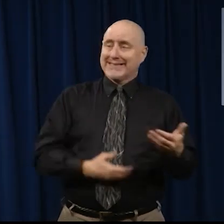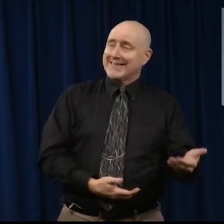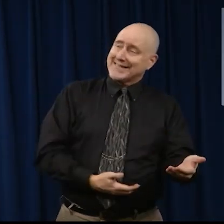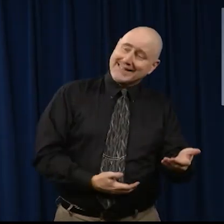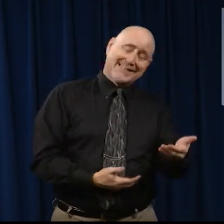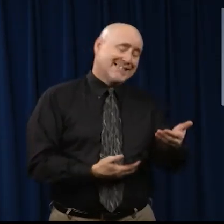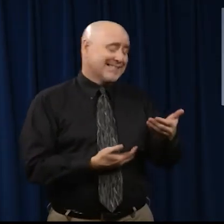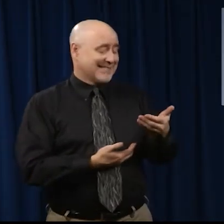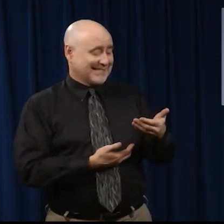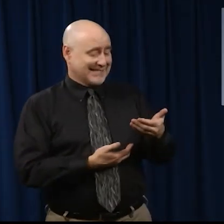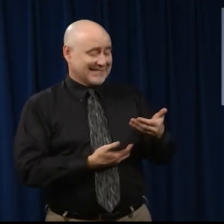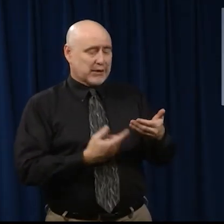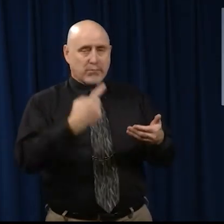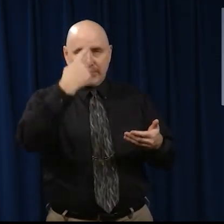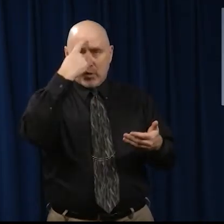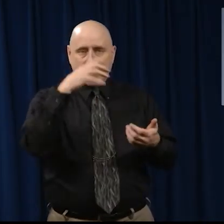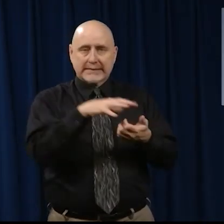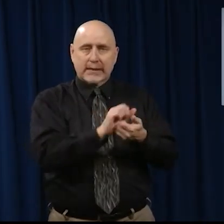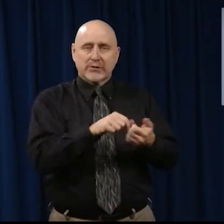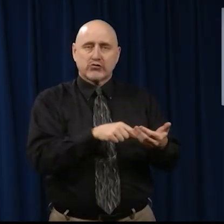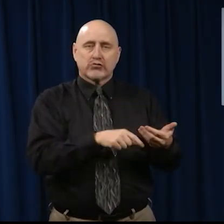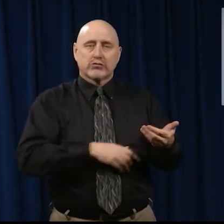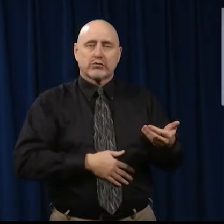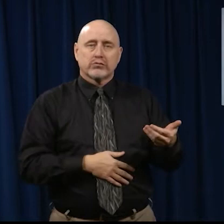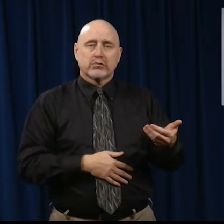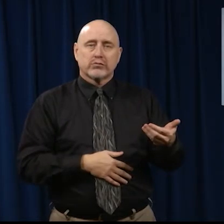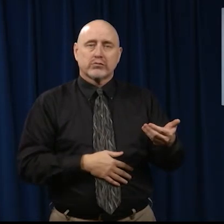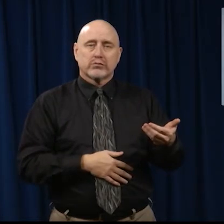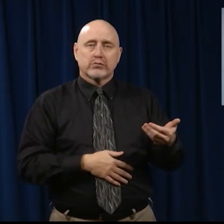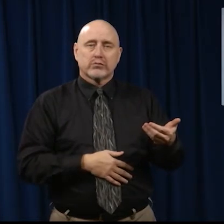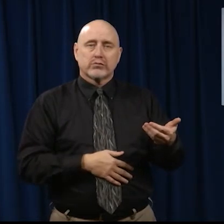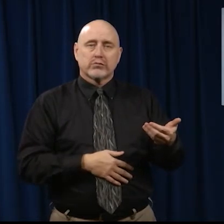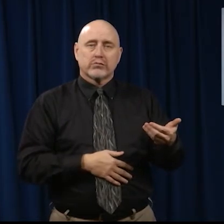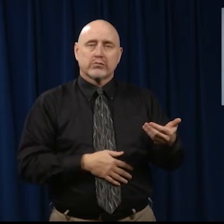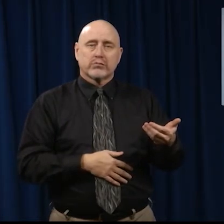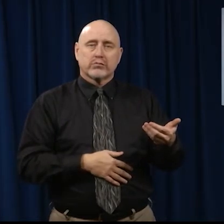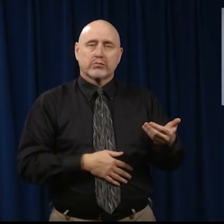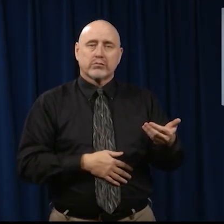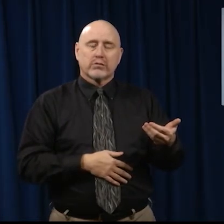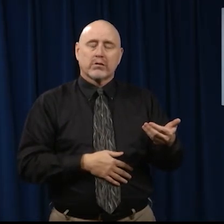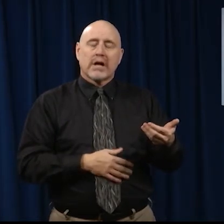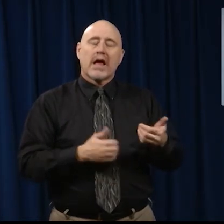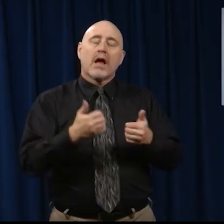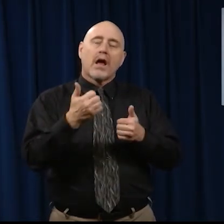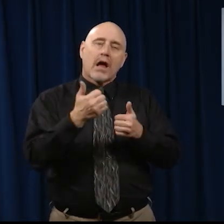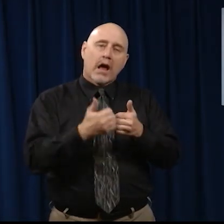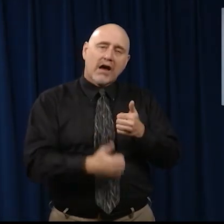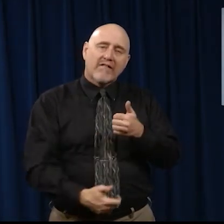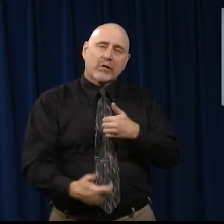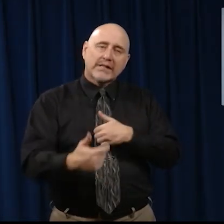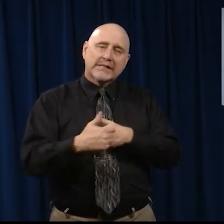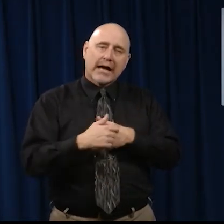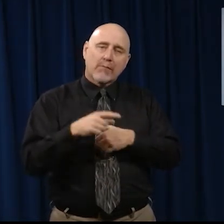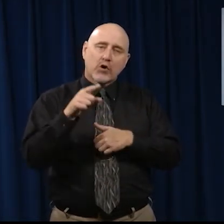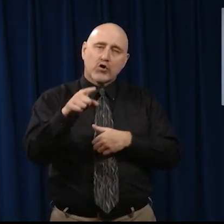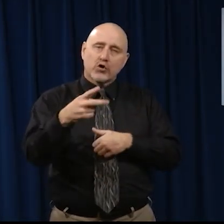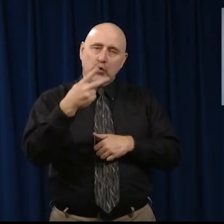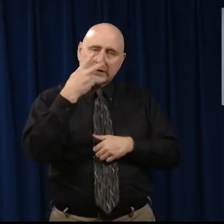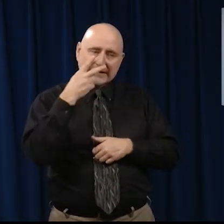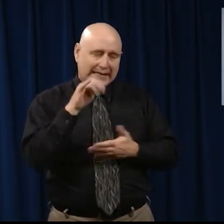She gives birth to that child and he's brain damaged. Now, every time you look into